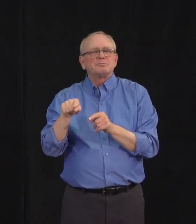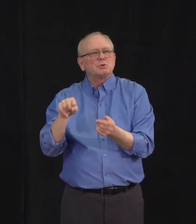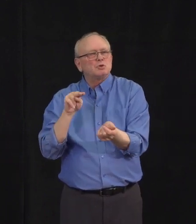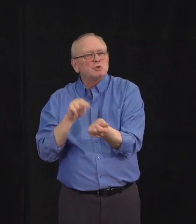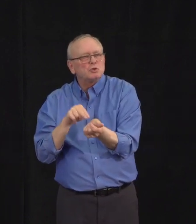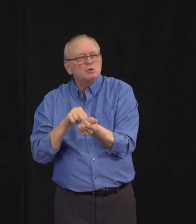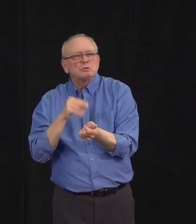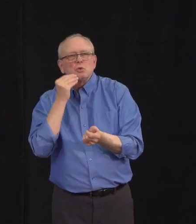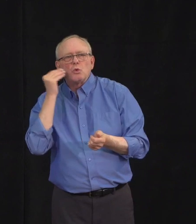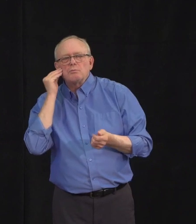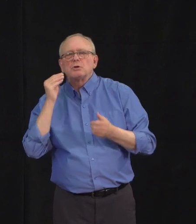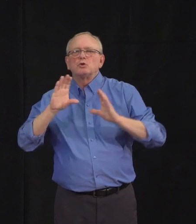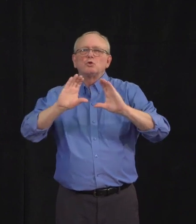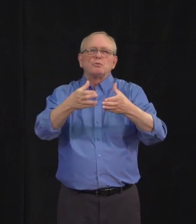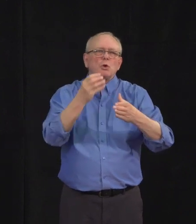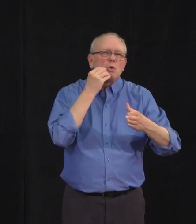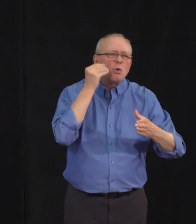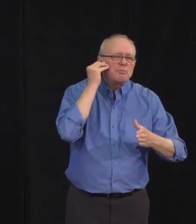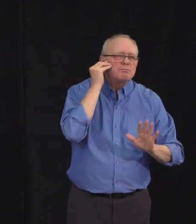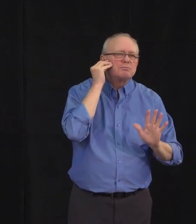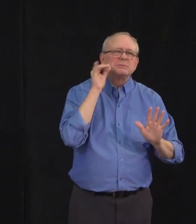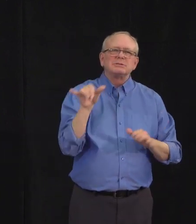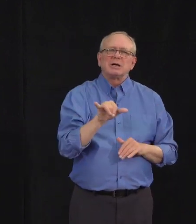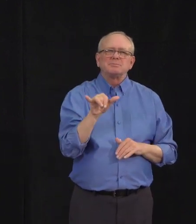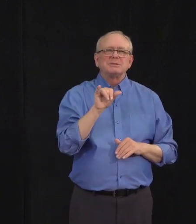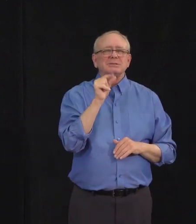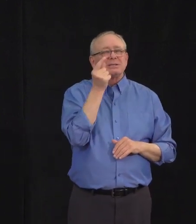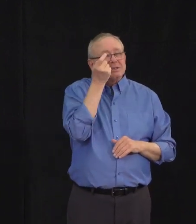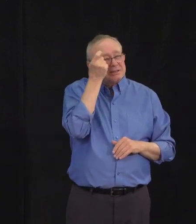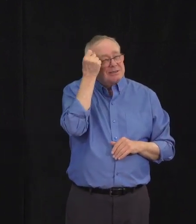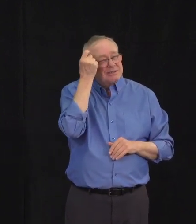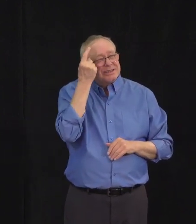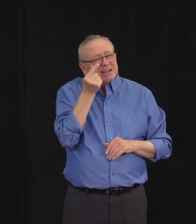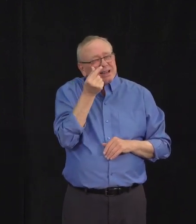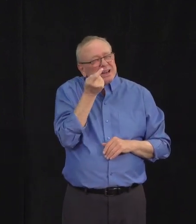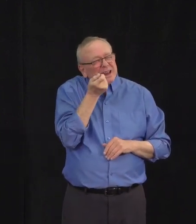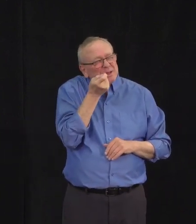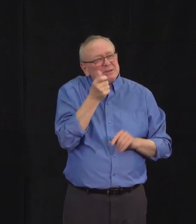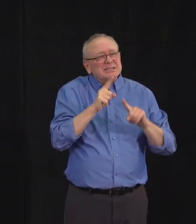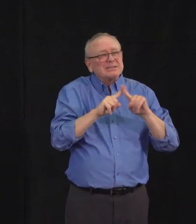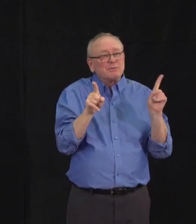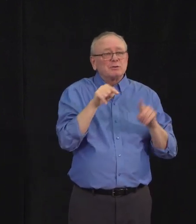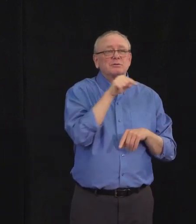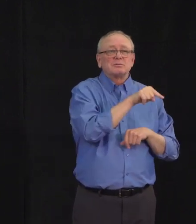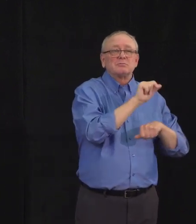unique. These new measures are intended to prevent the risk of infection while